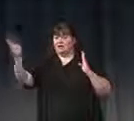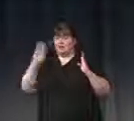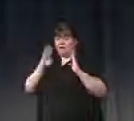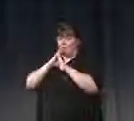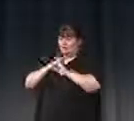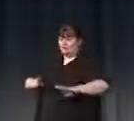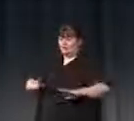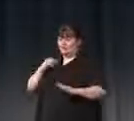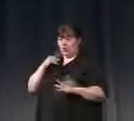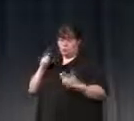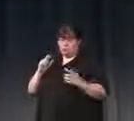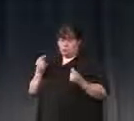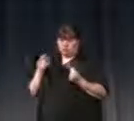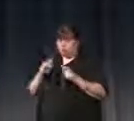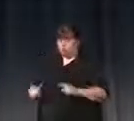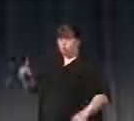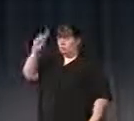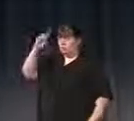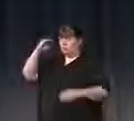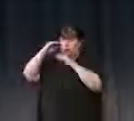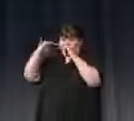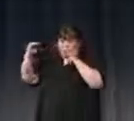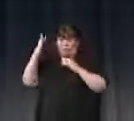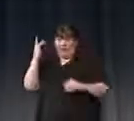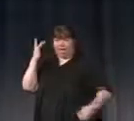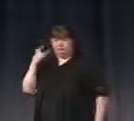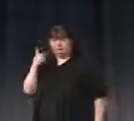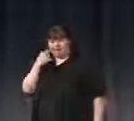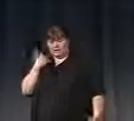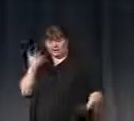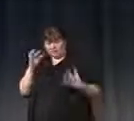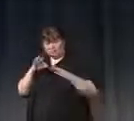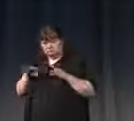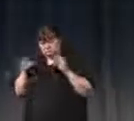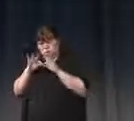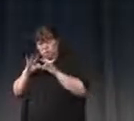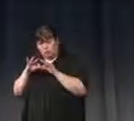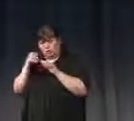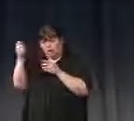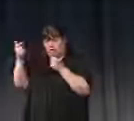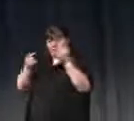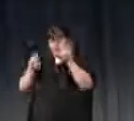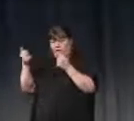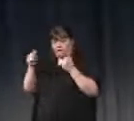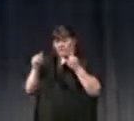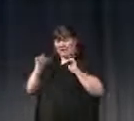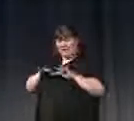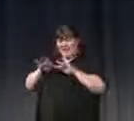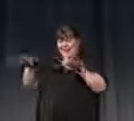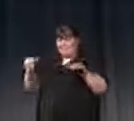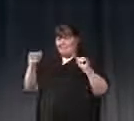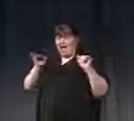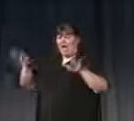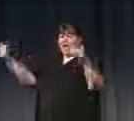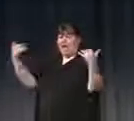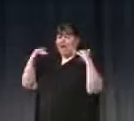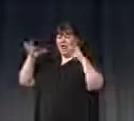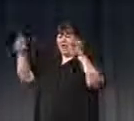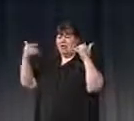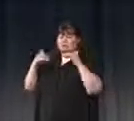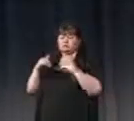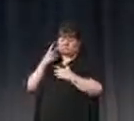on the roof. Right? And they wanted to do this because it was important to eliminate the effects of reverberation in order to measure what the brain could